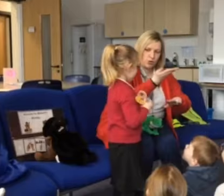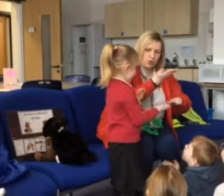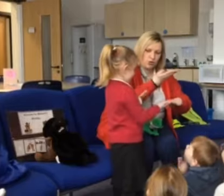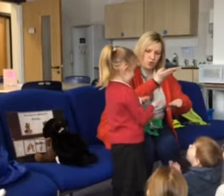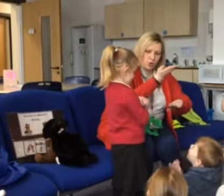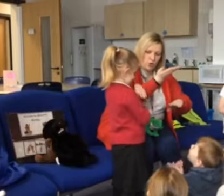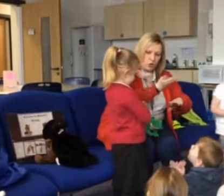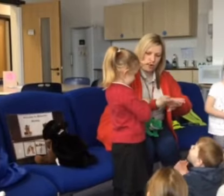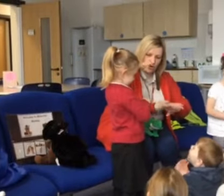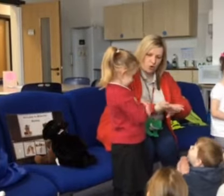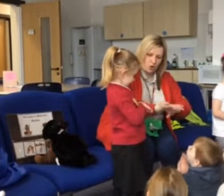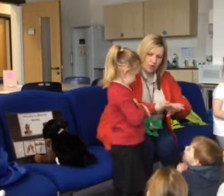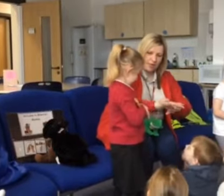on? On the